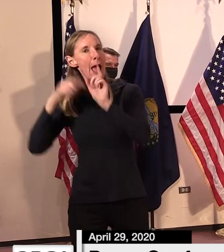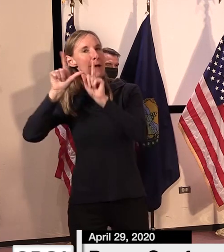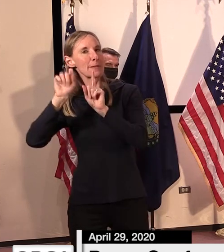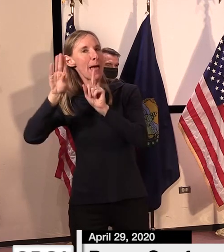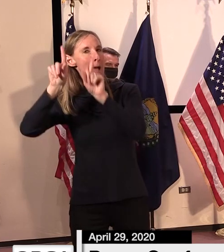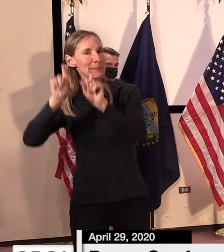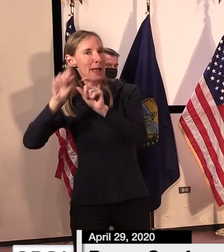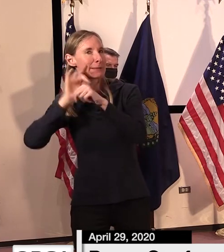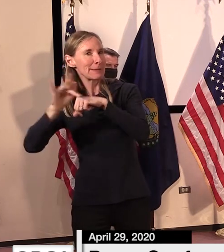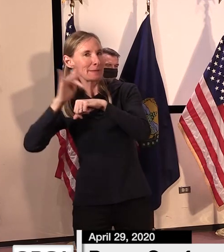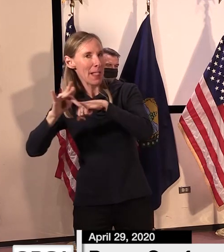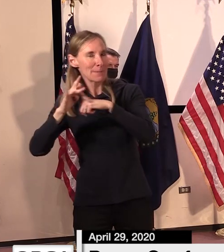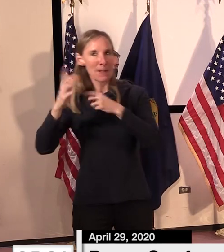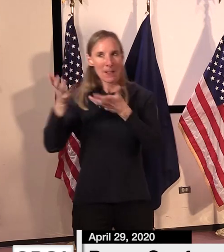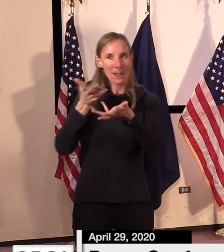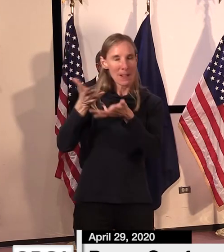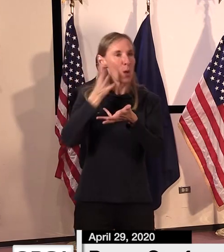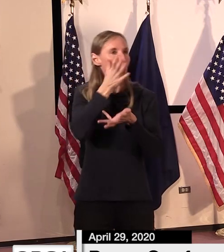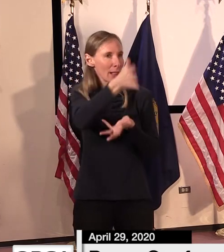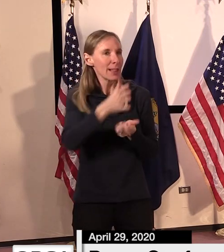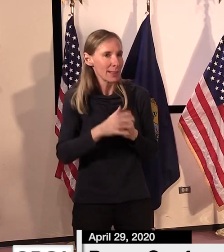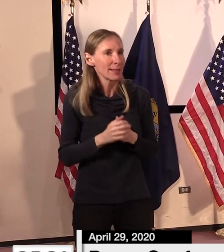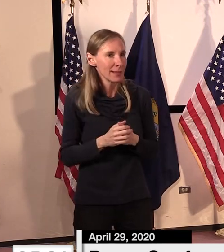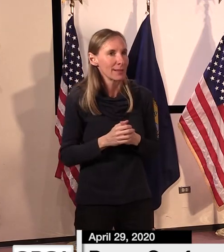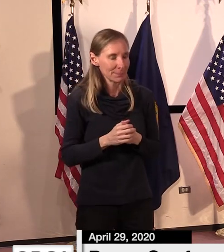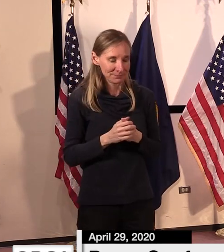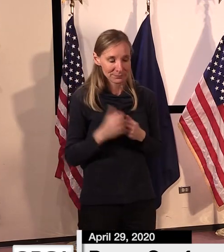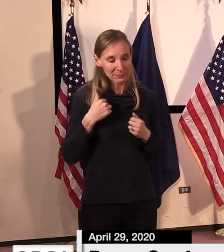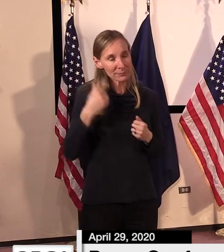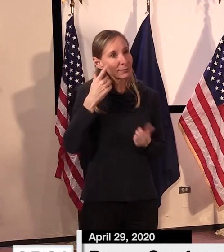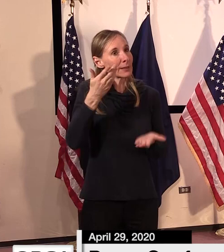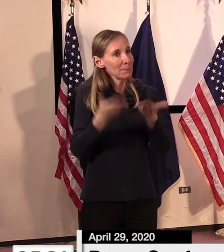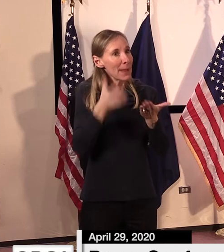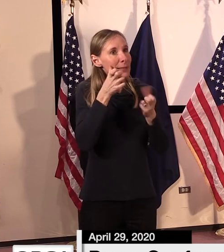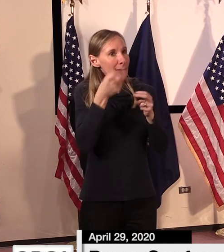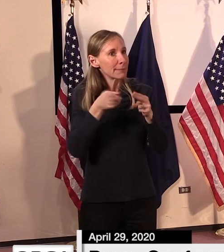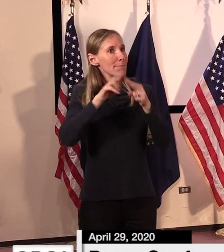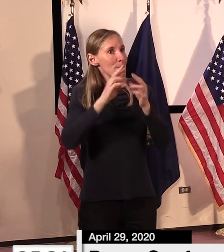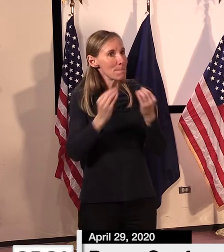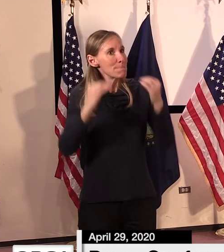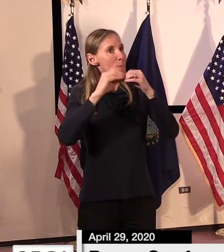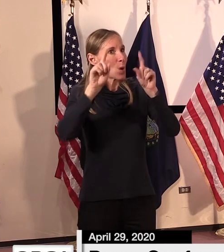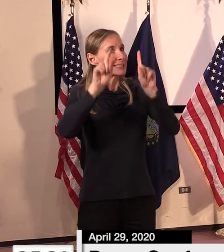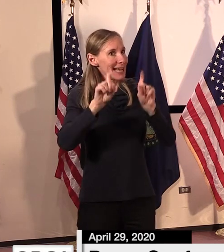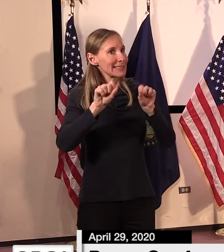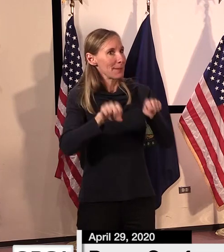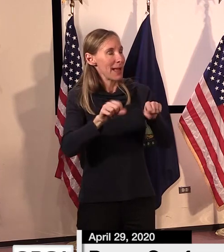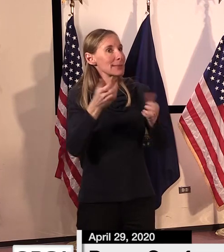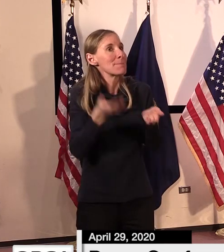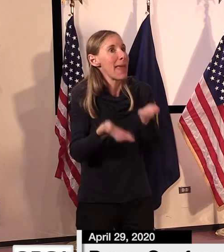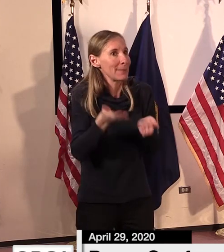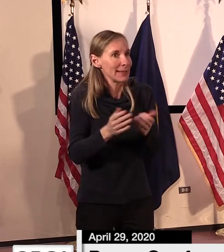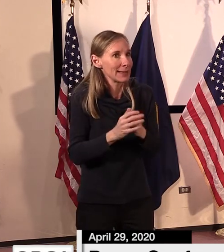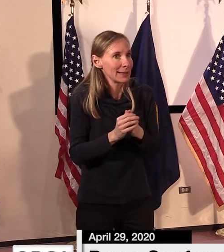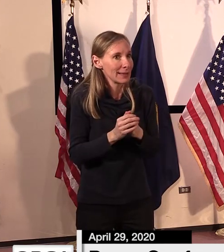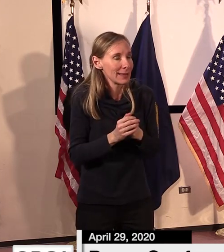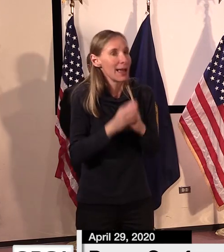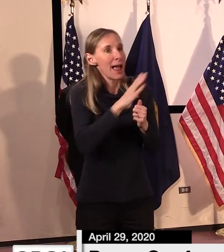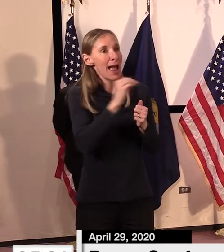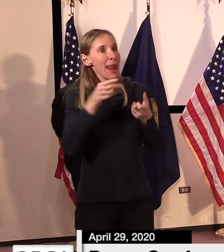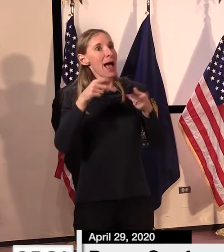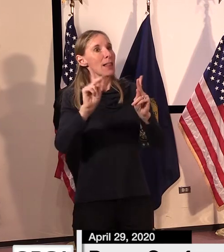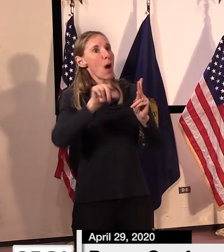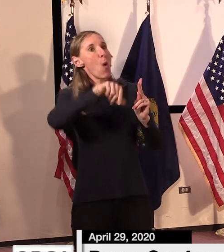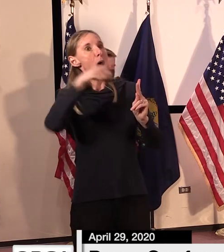We believe it may be possible to identify ways to increase testing capacity while freeing up resources and personnel